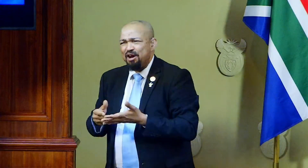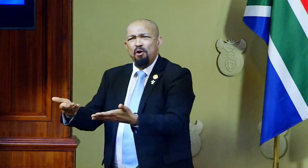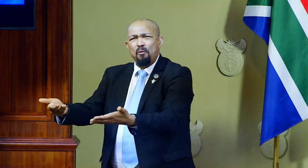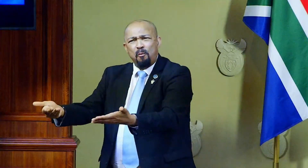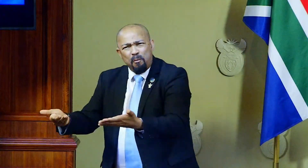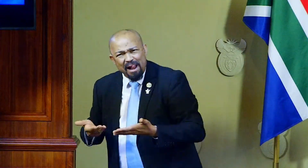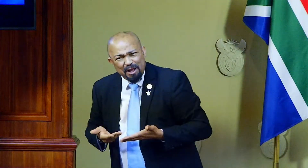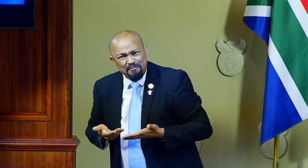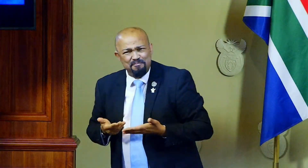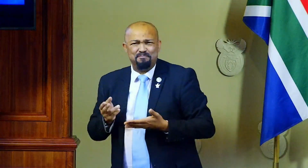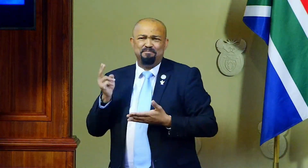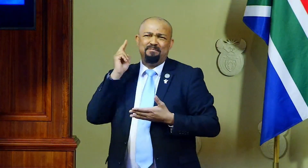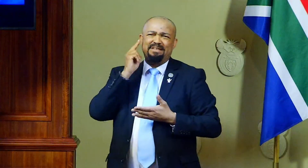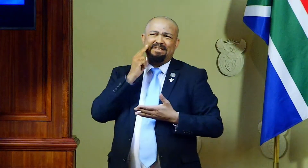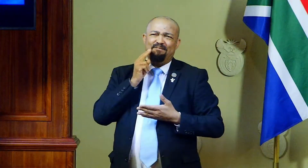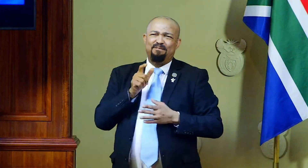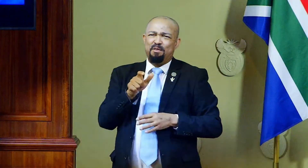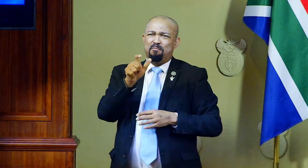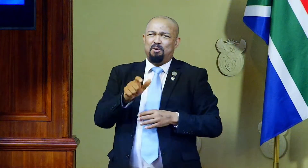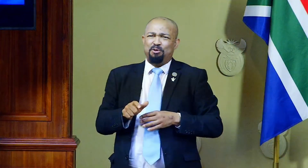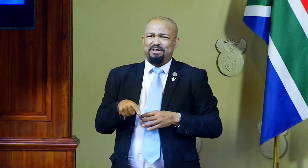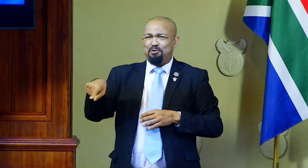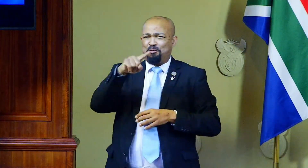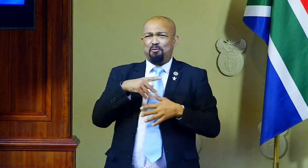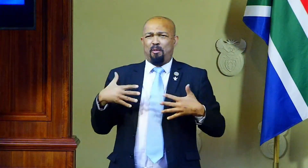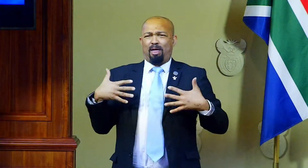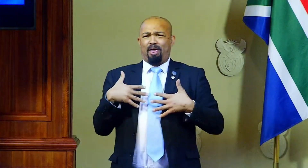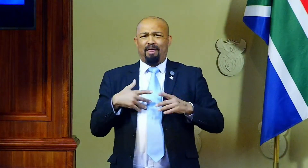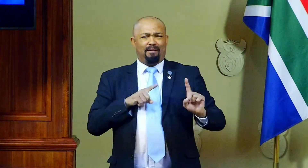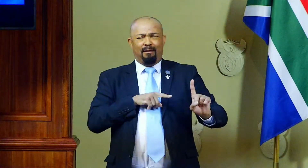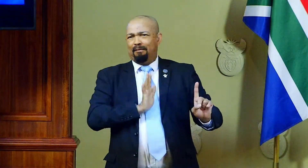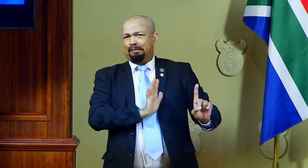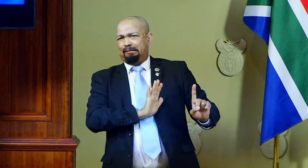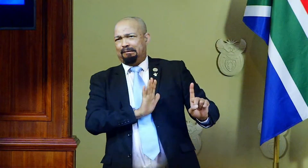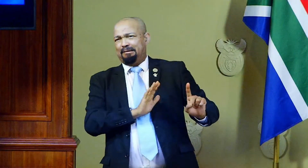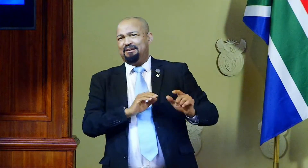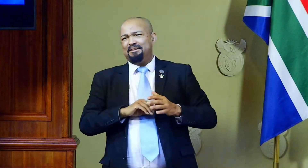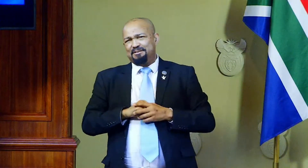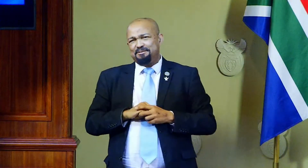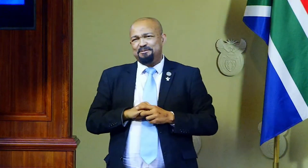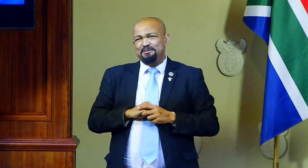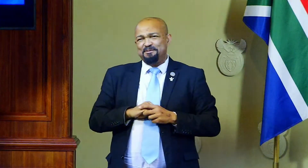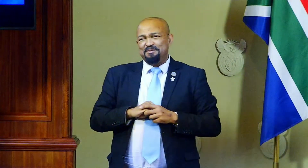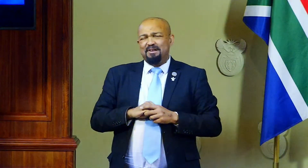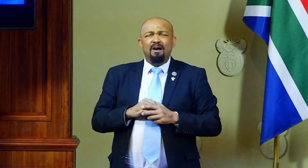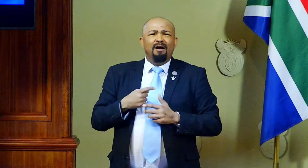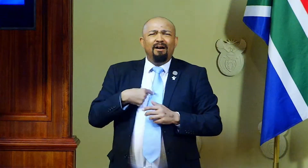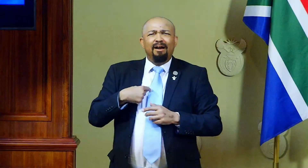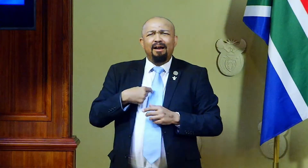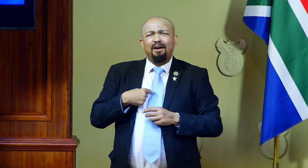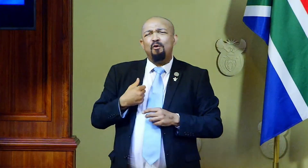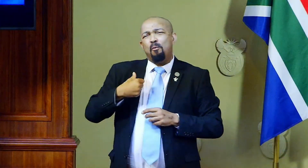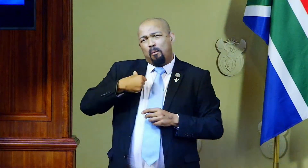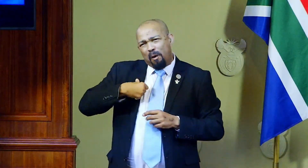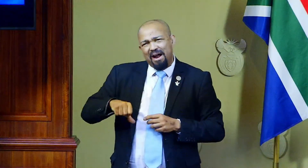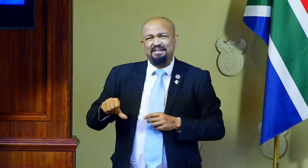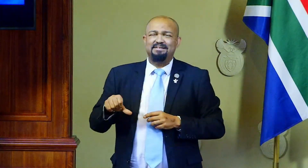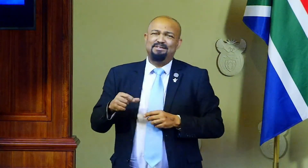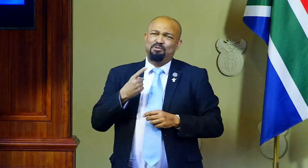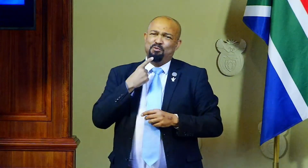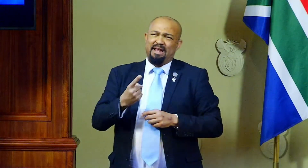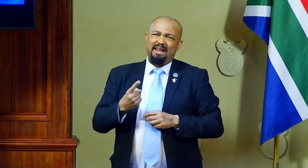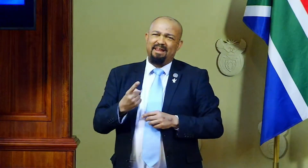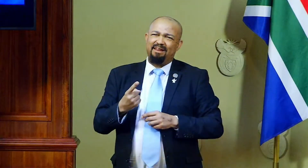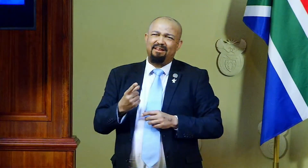colleges, universities, and welcome them in deaf people. And don't be afraid of communicating with